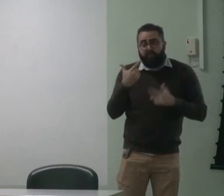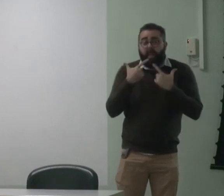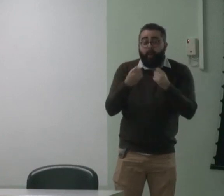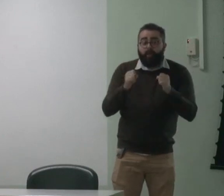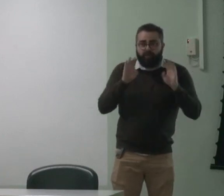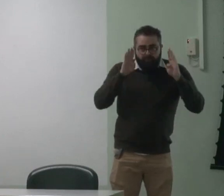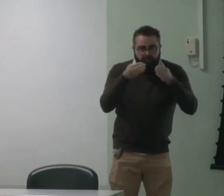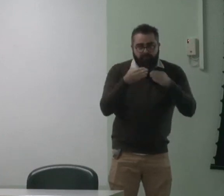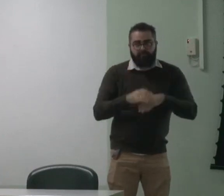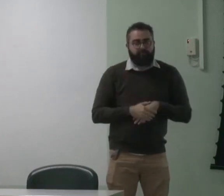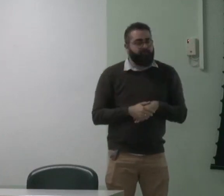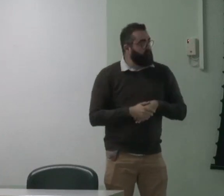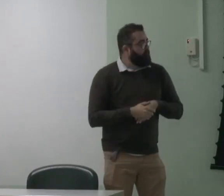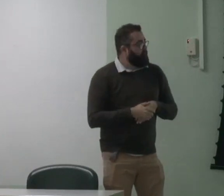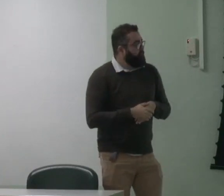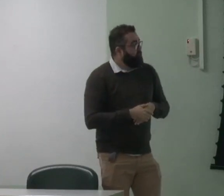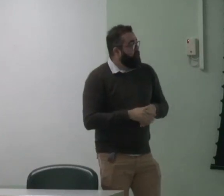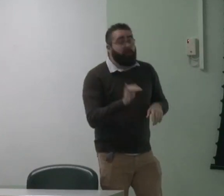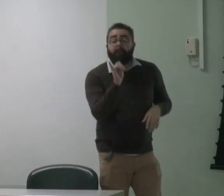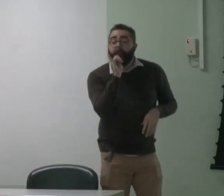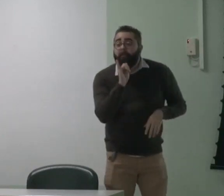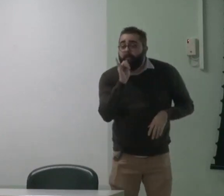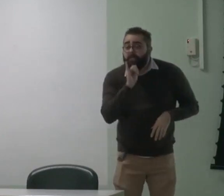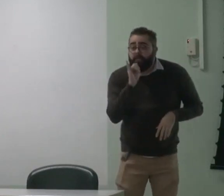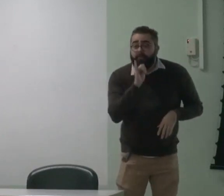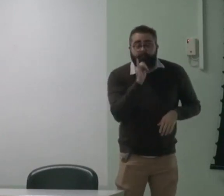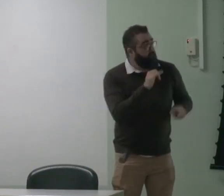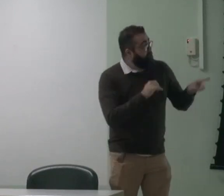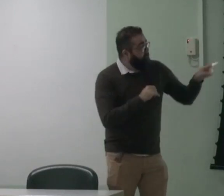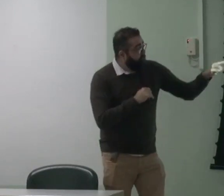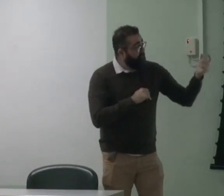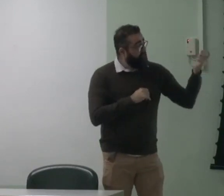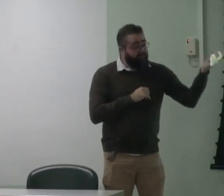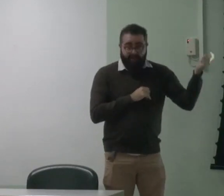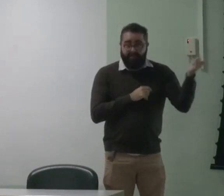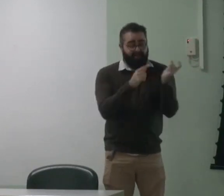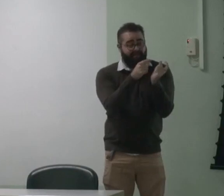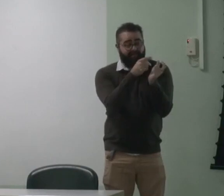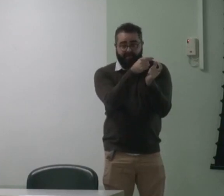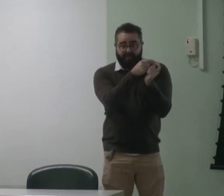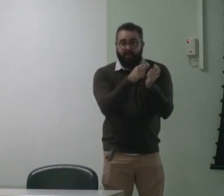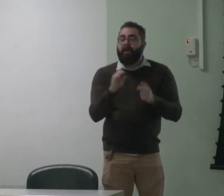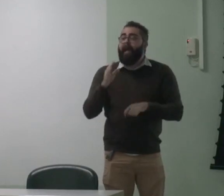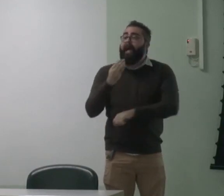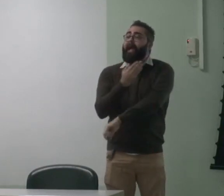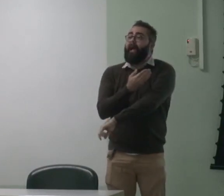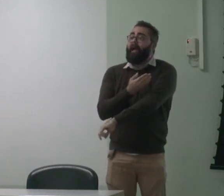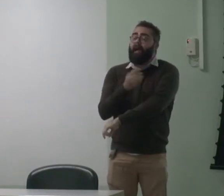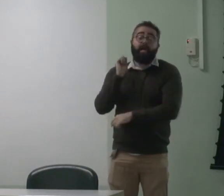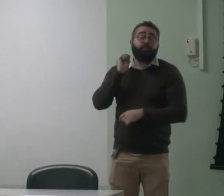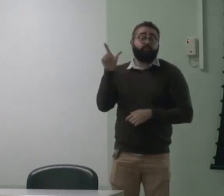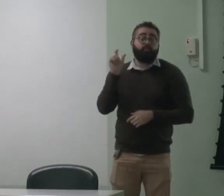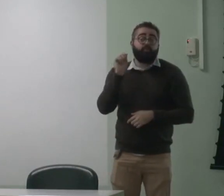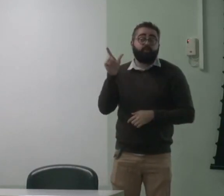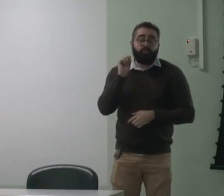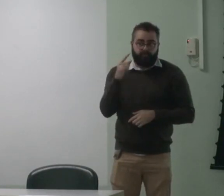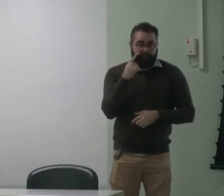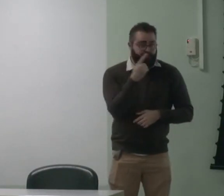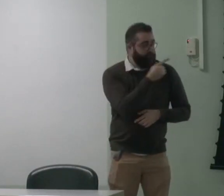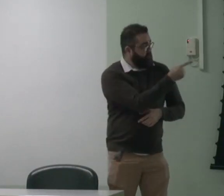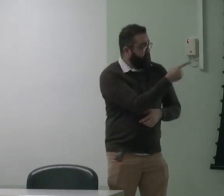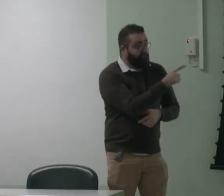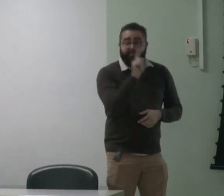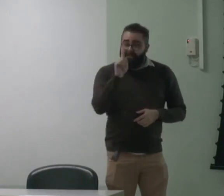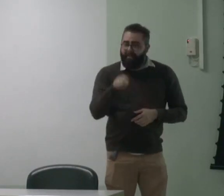So there are, besides dependencies, there are part of speech tags. So on that diagram, it's the blue line for each